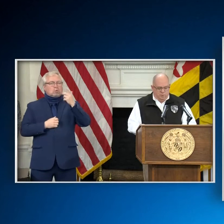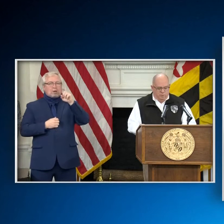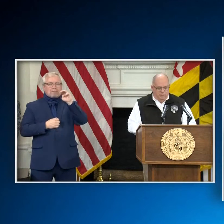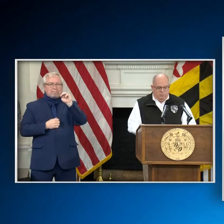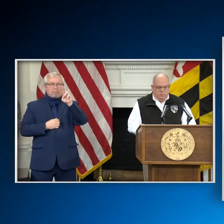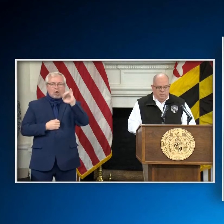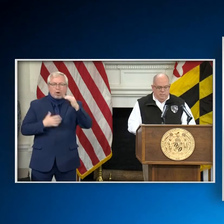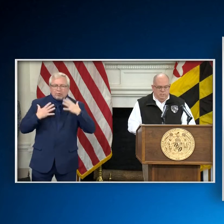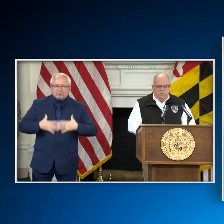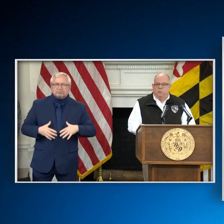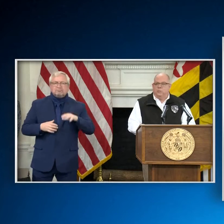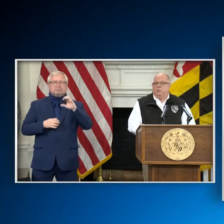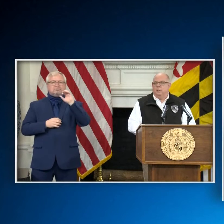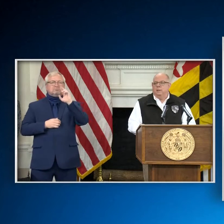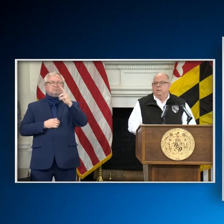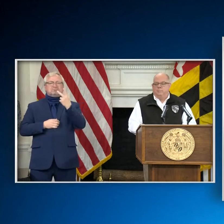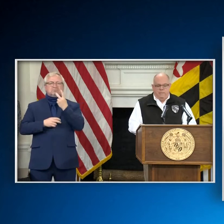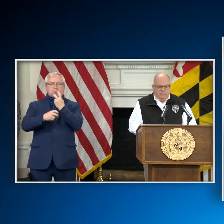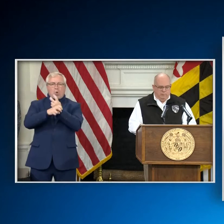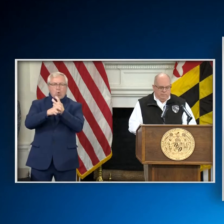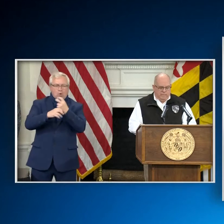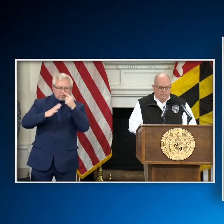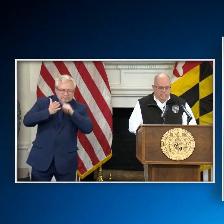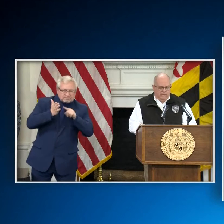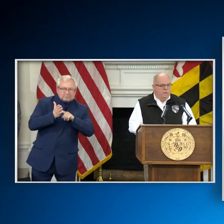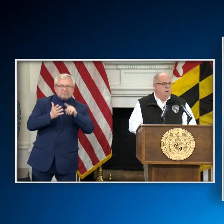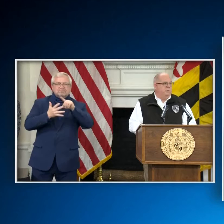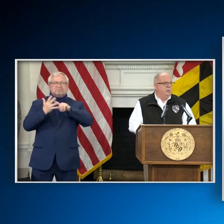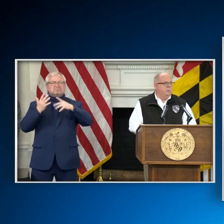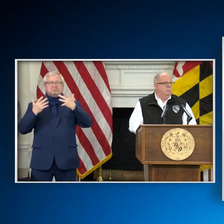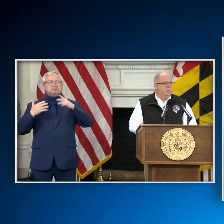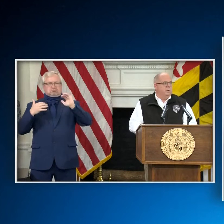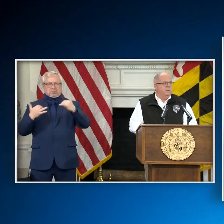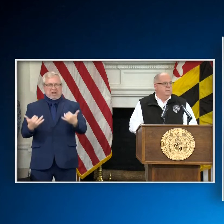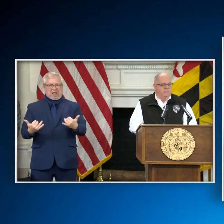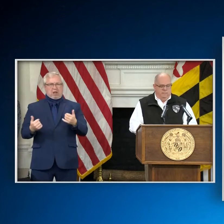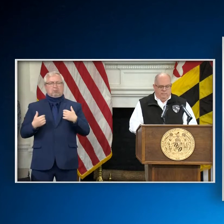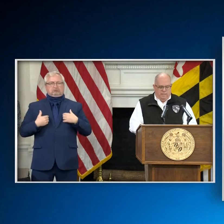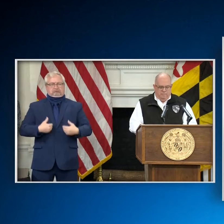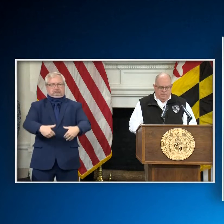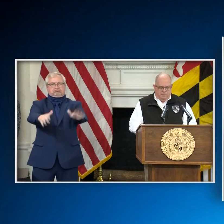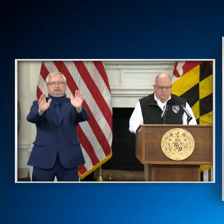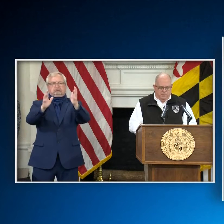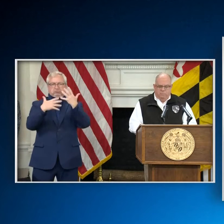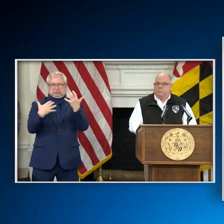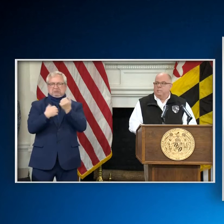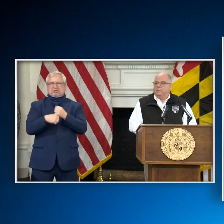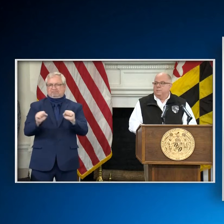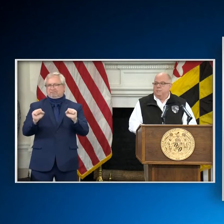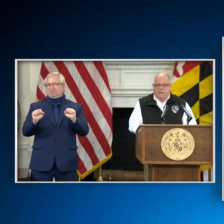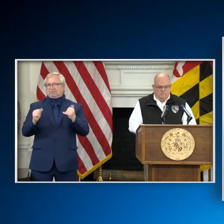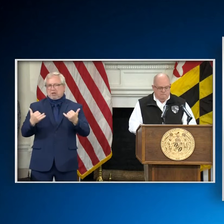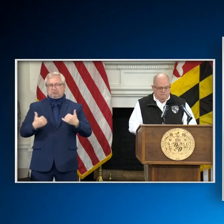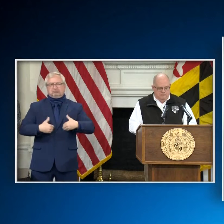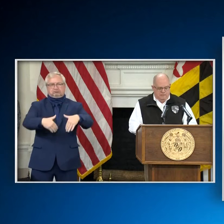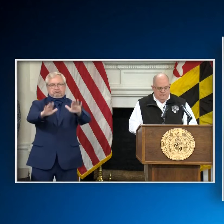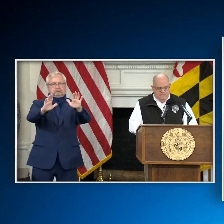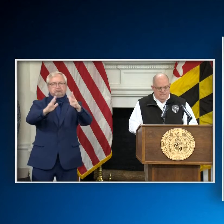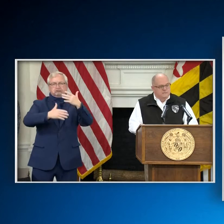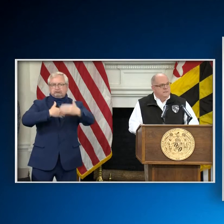an orthopedic procedure, you should be able to now take care of those important time-sensitive procedures now.